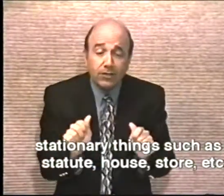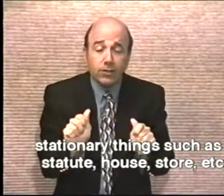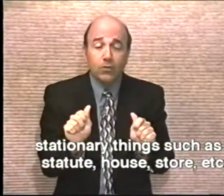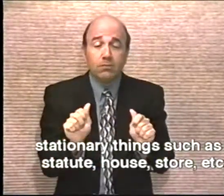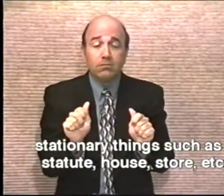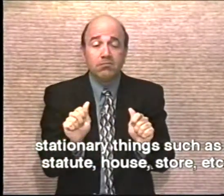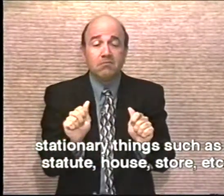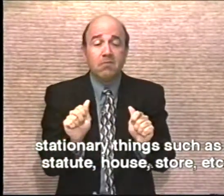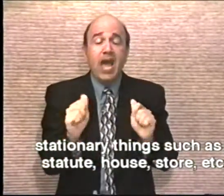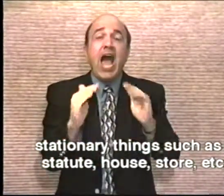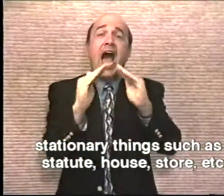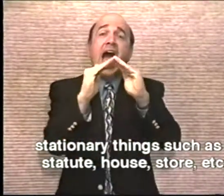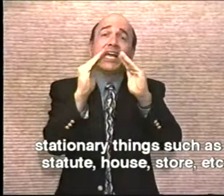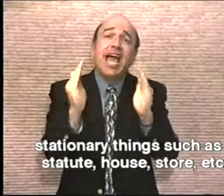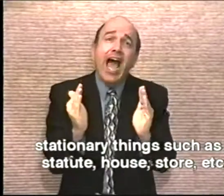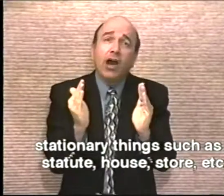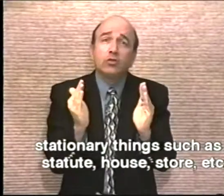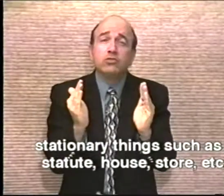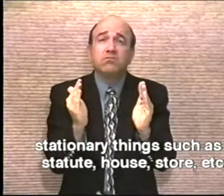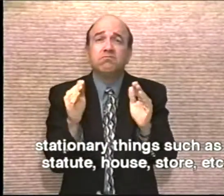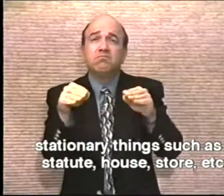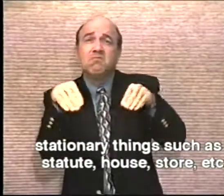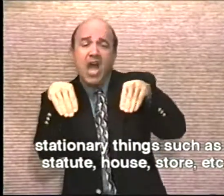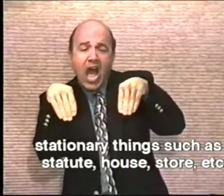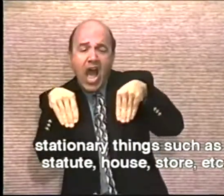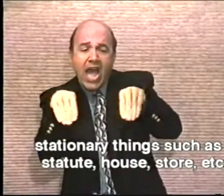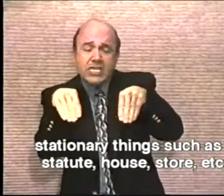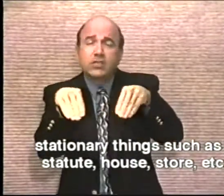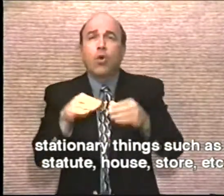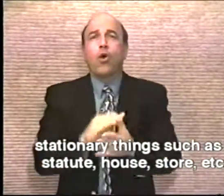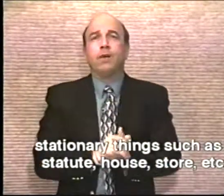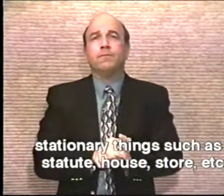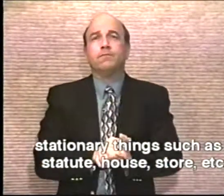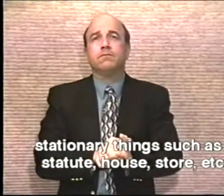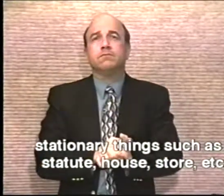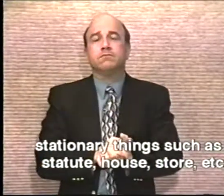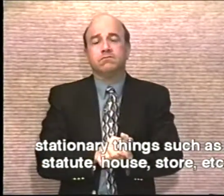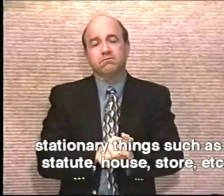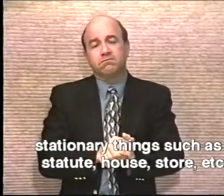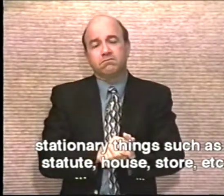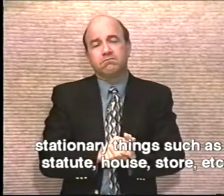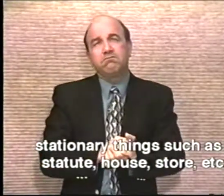statue, a house, a store.